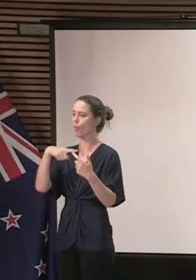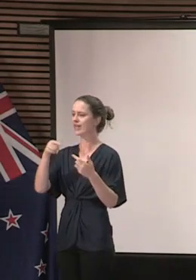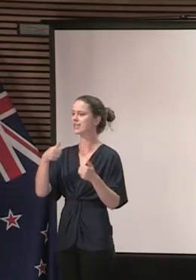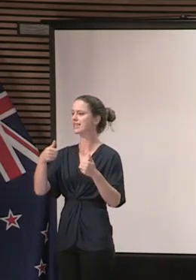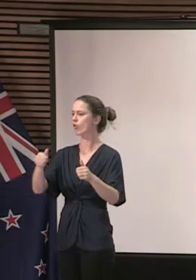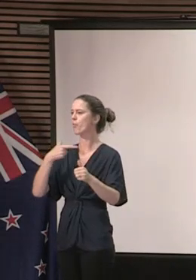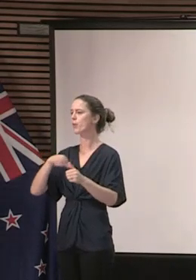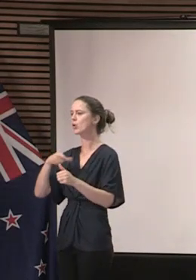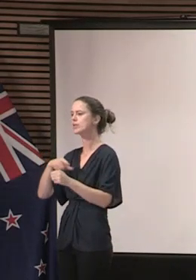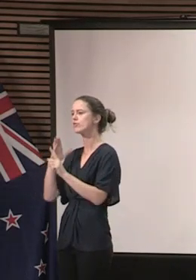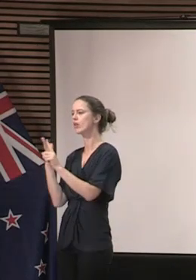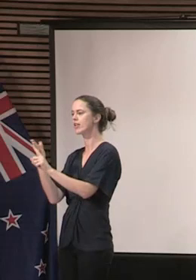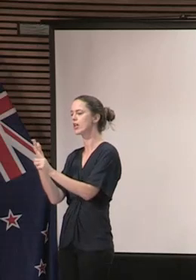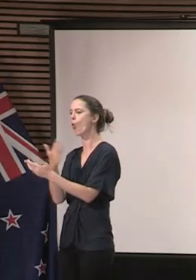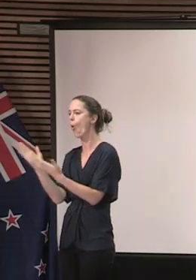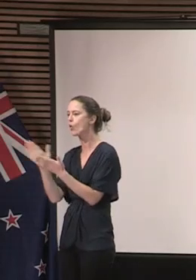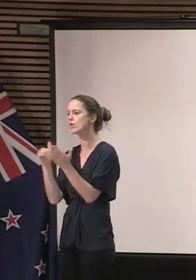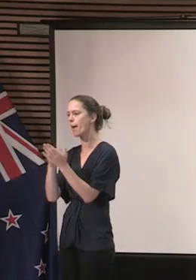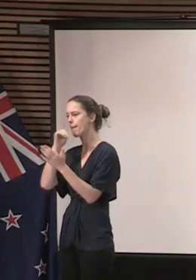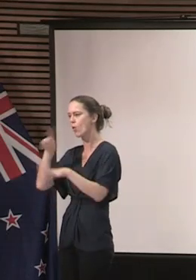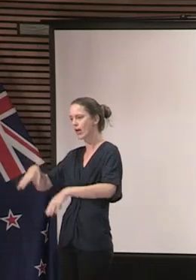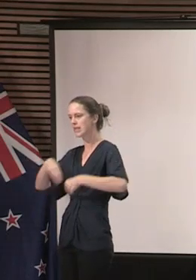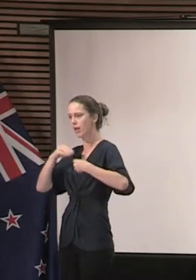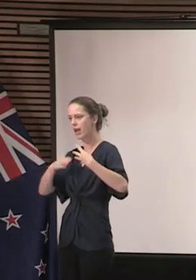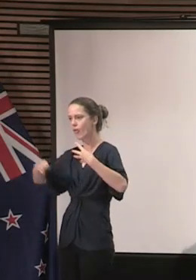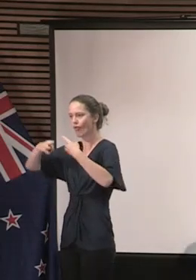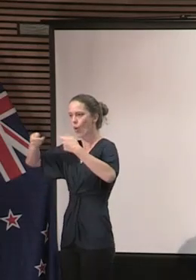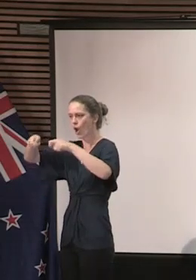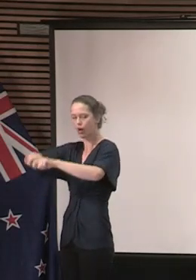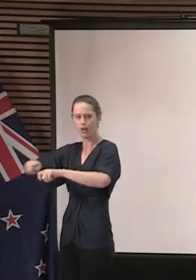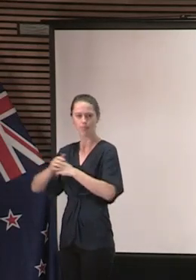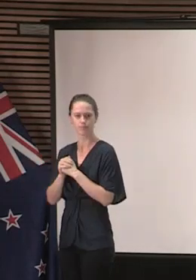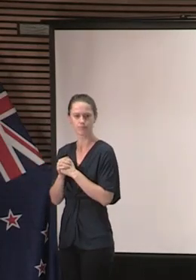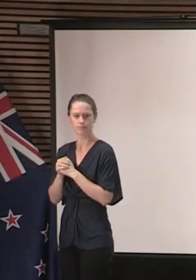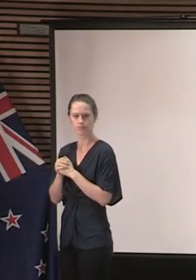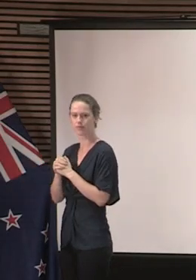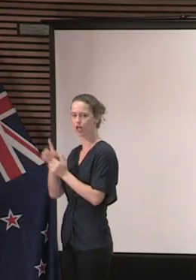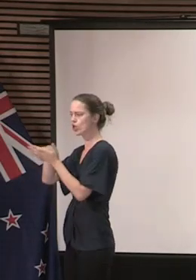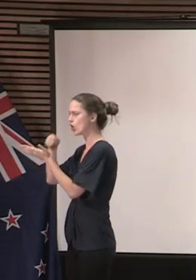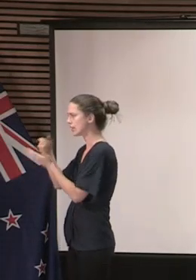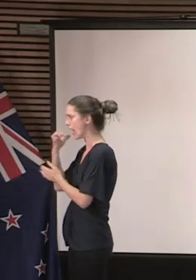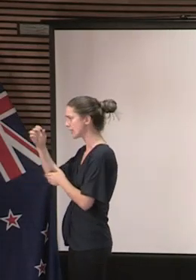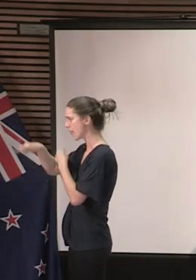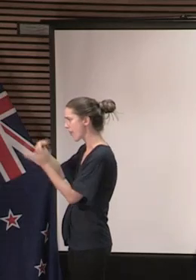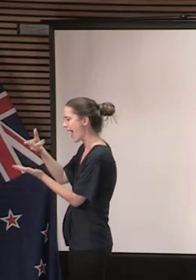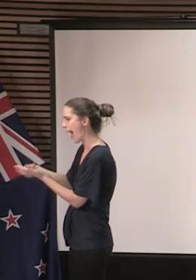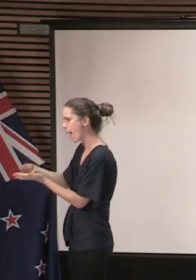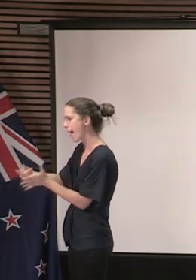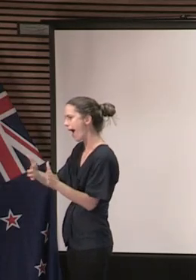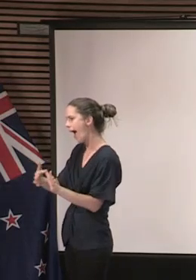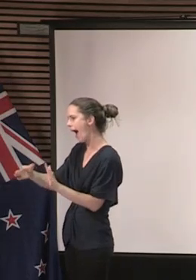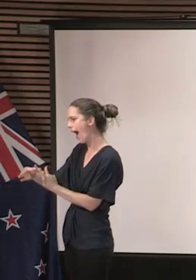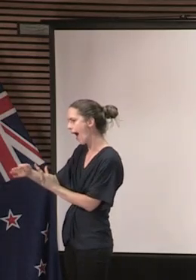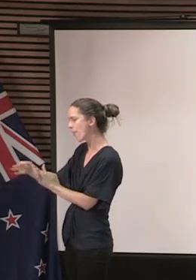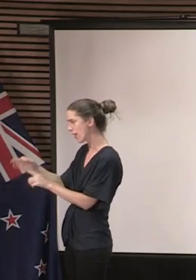of the strategy all New Zealand has adopted. So can I just return to the topic of the app? So it sounds like now that's an optional thing. It's something you might not even